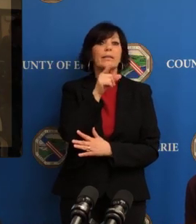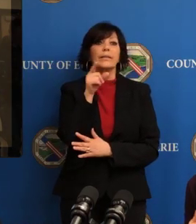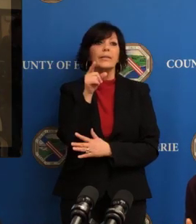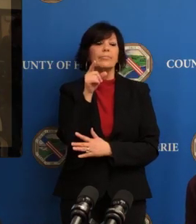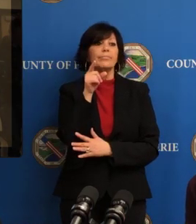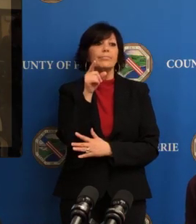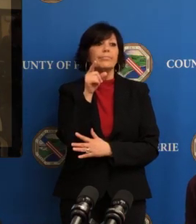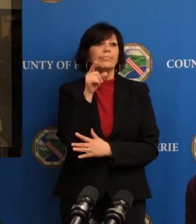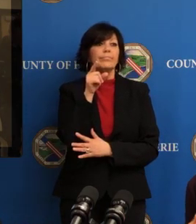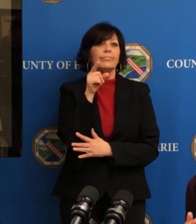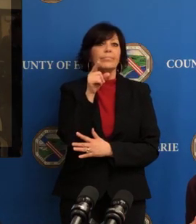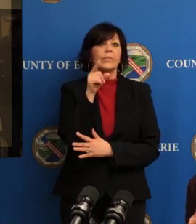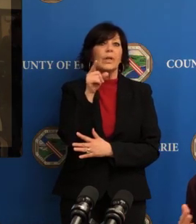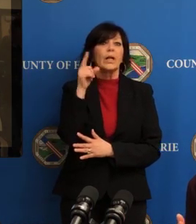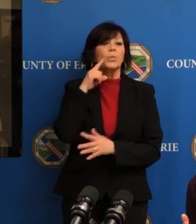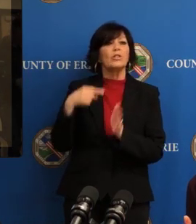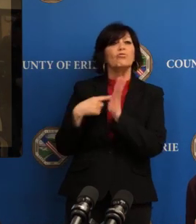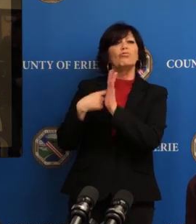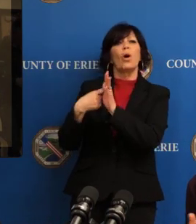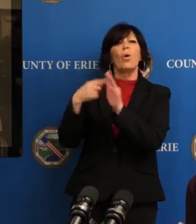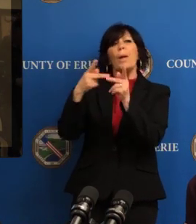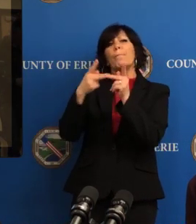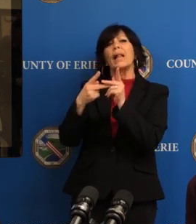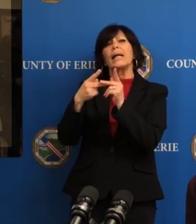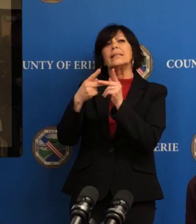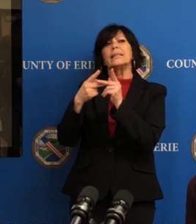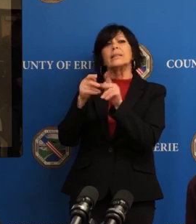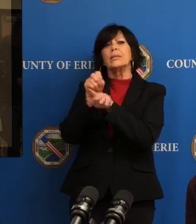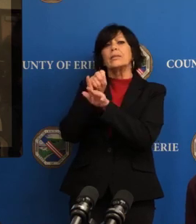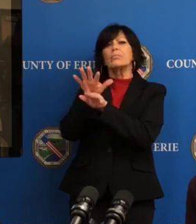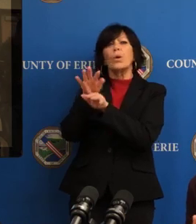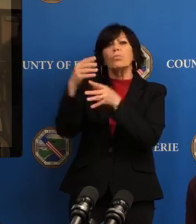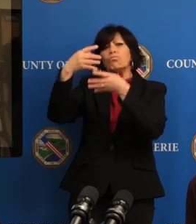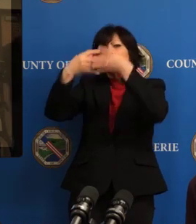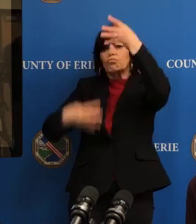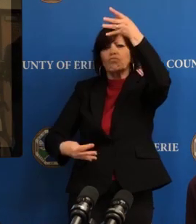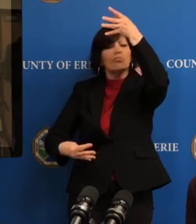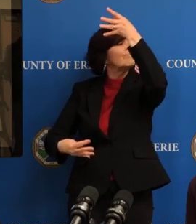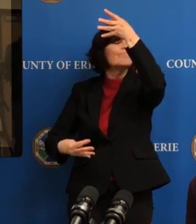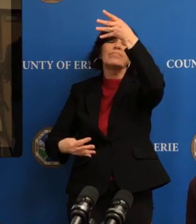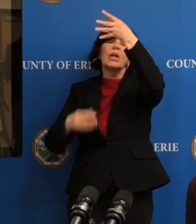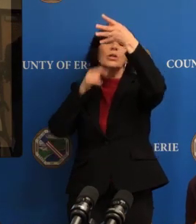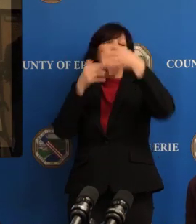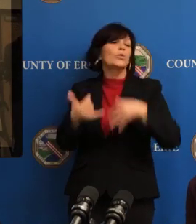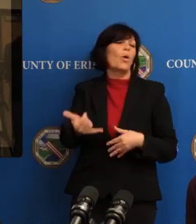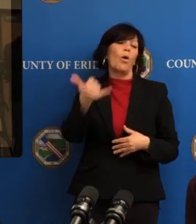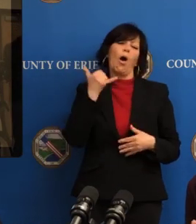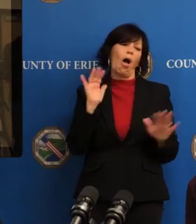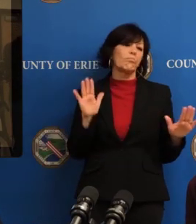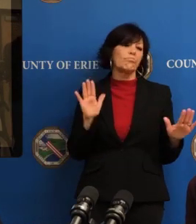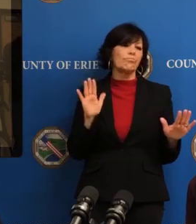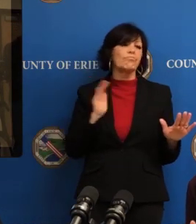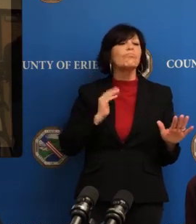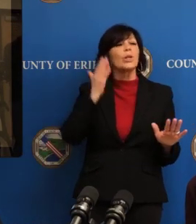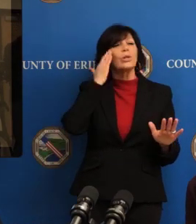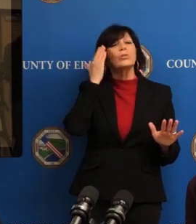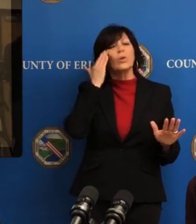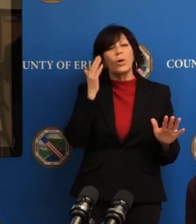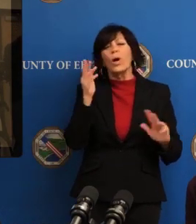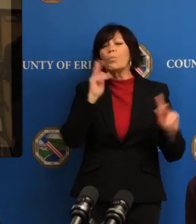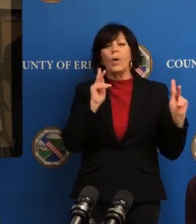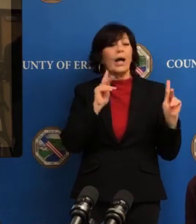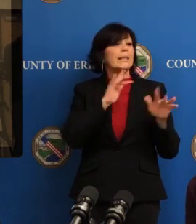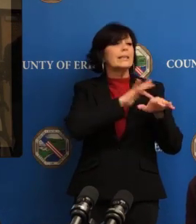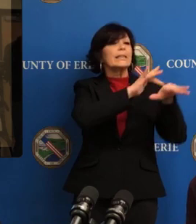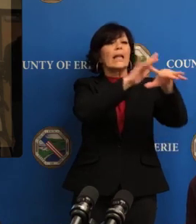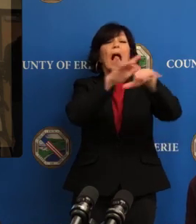of places that we said that there could have been a public exposure, you don't need to call our hotline. You've probably been to other places that weren't on the